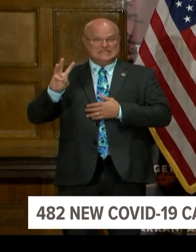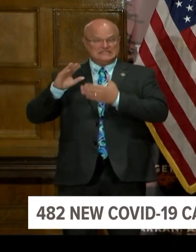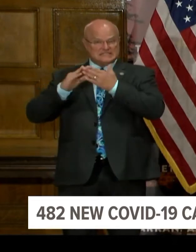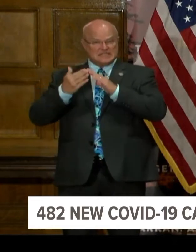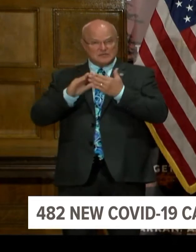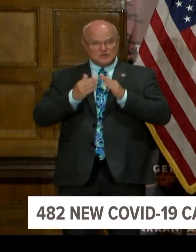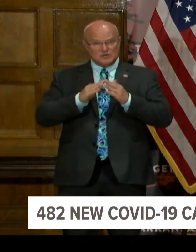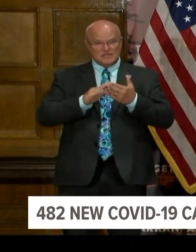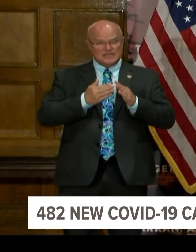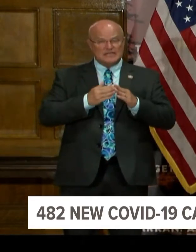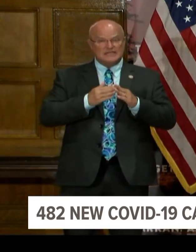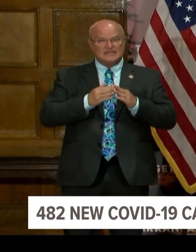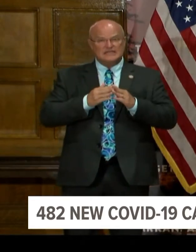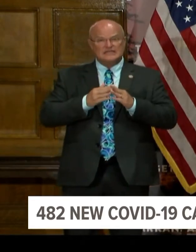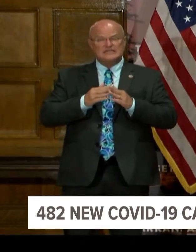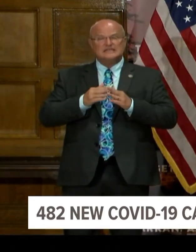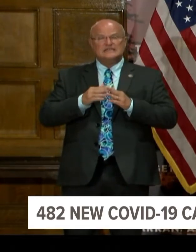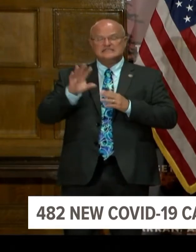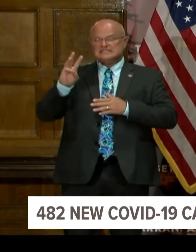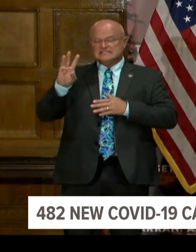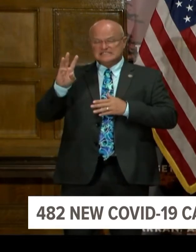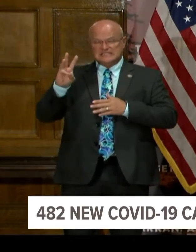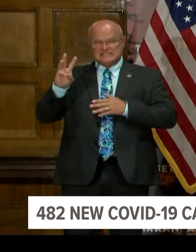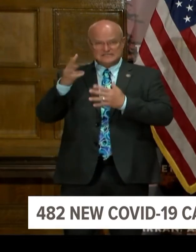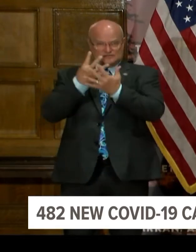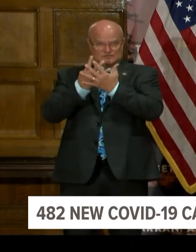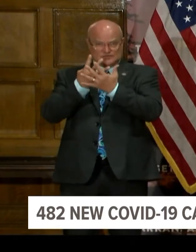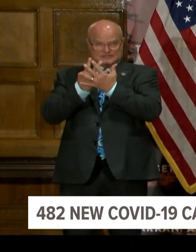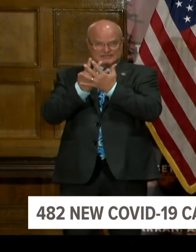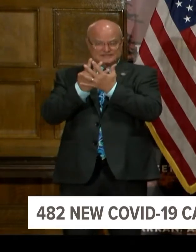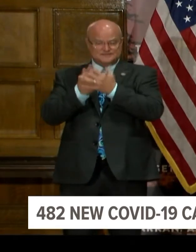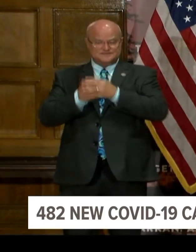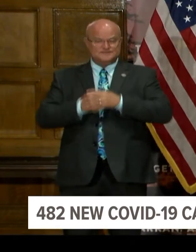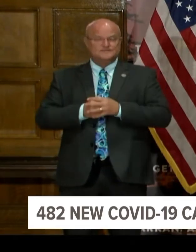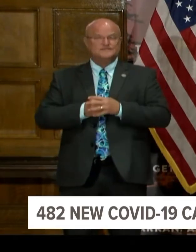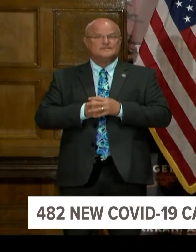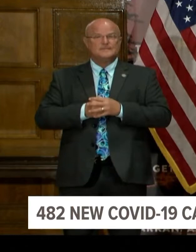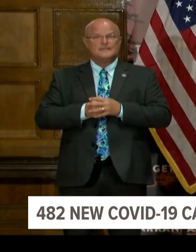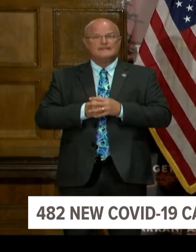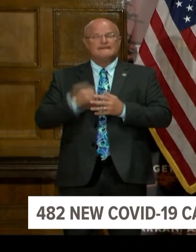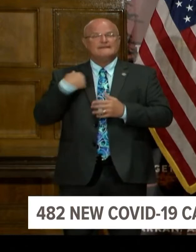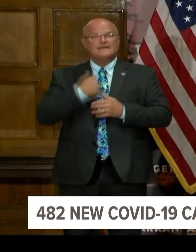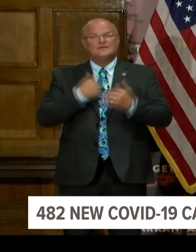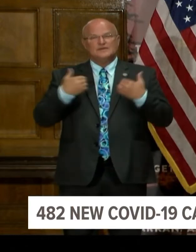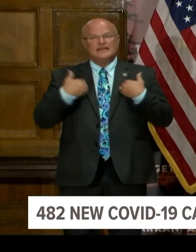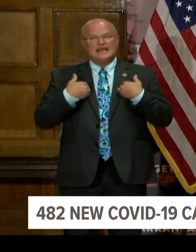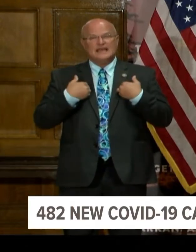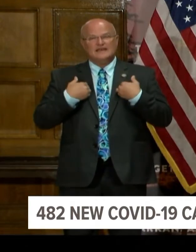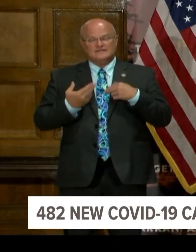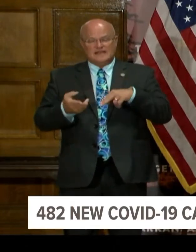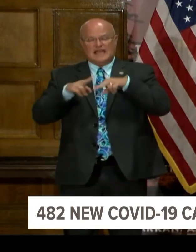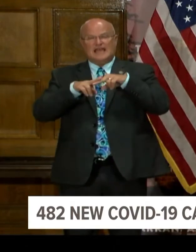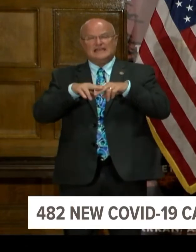the community. 6 cases were correctional cases. We have added